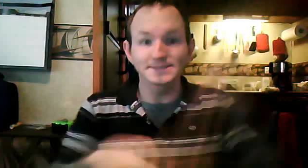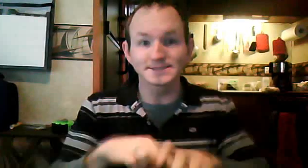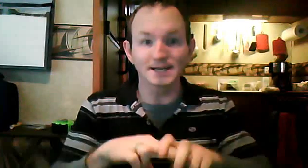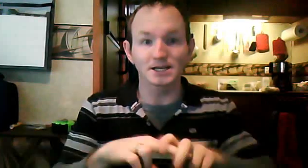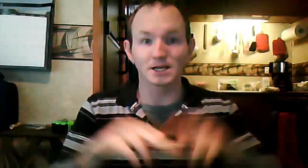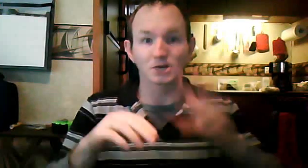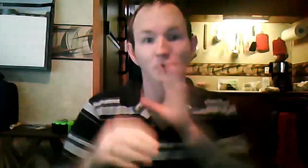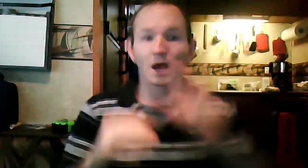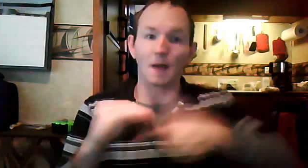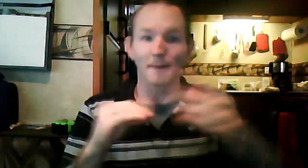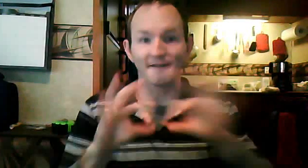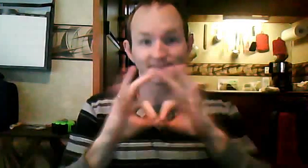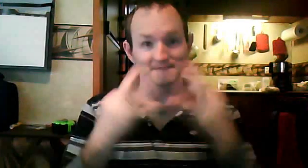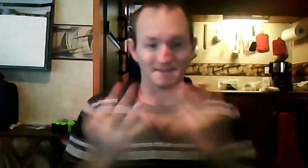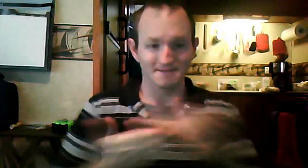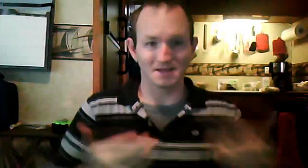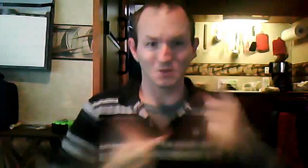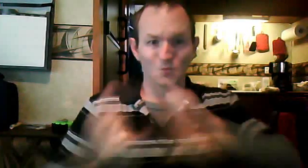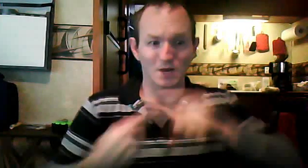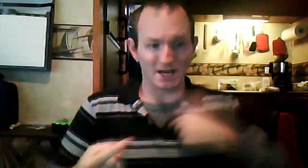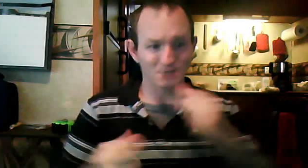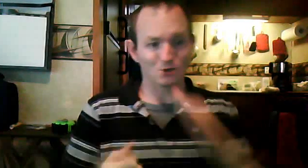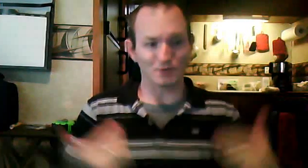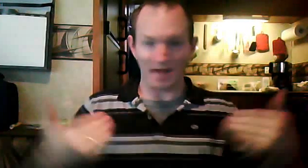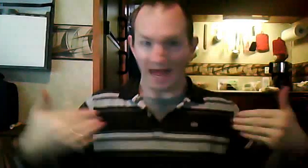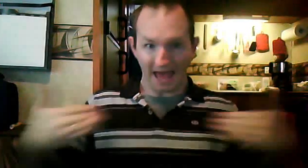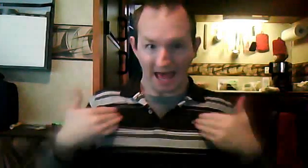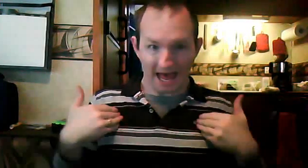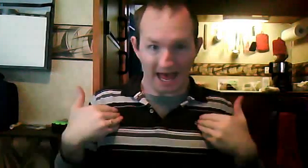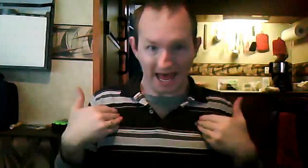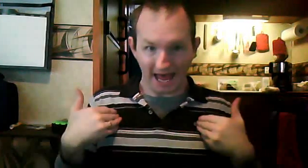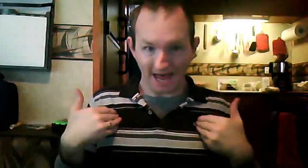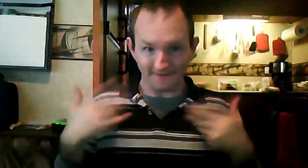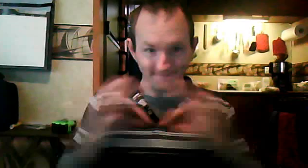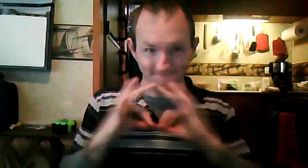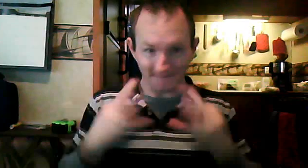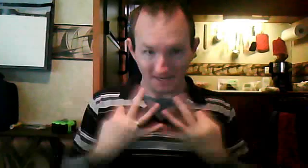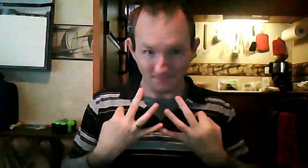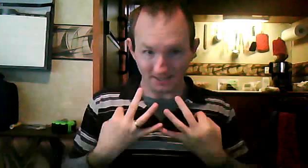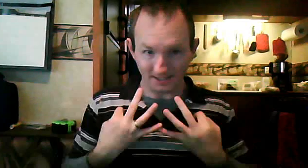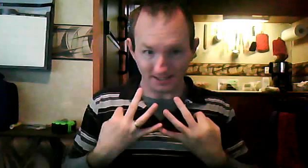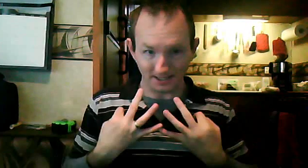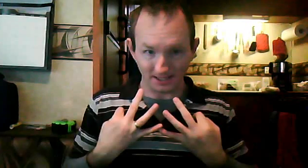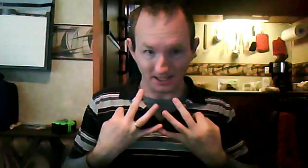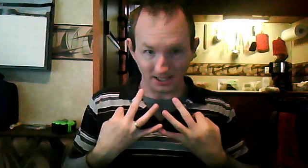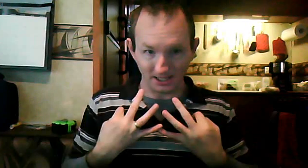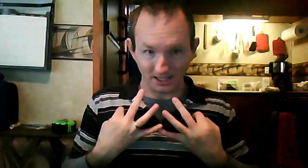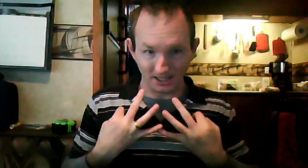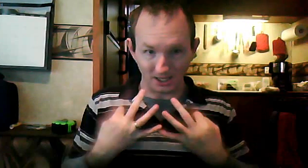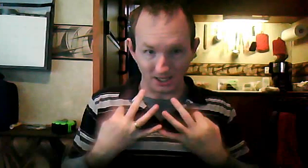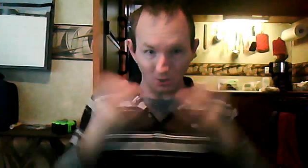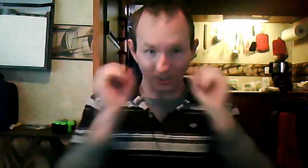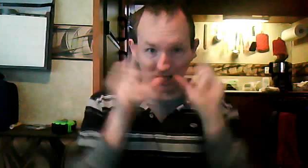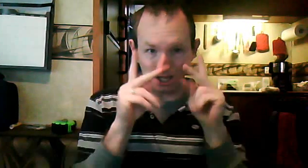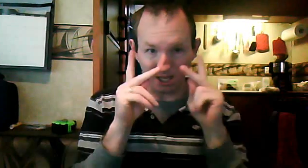body as a reporter i've covered homicide scenes i've watched families fall apart and it was surreal to be on the other end of it and dealing